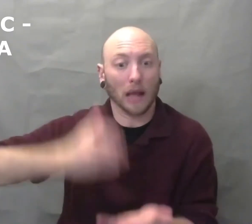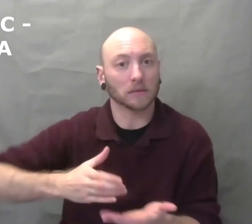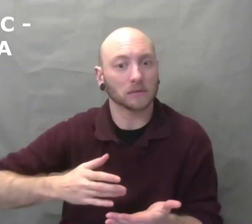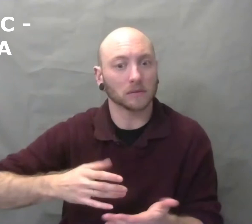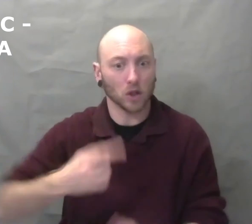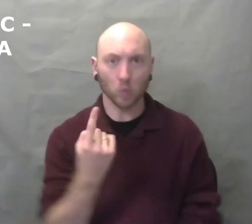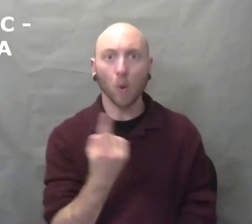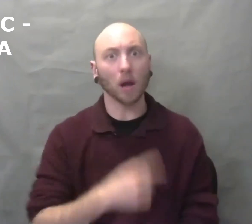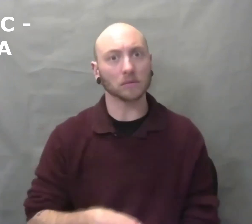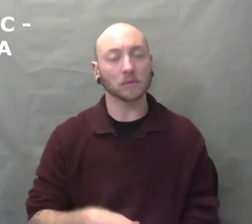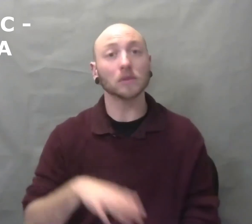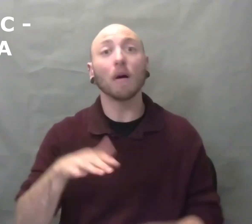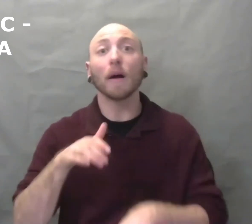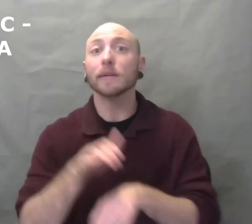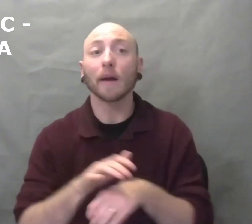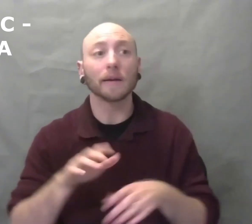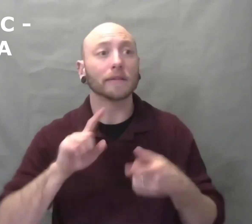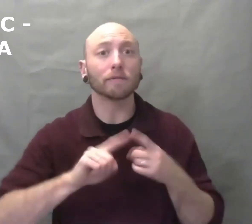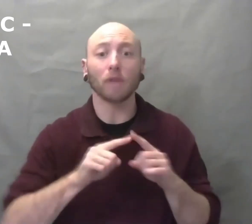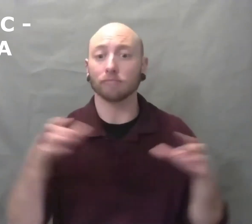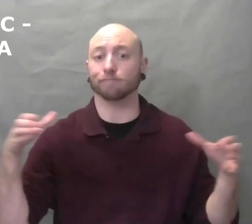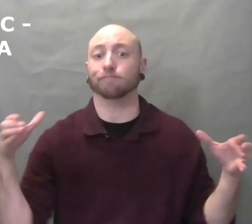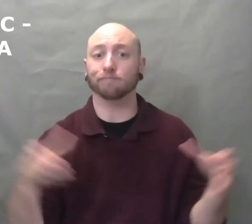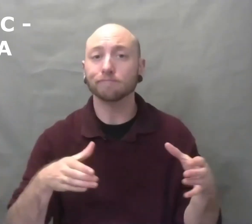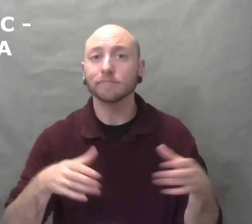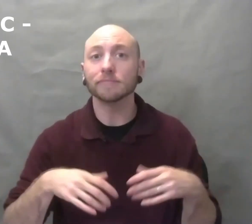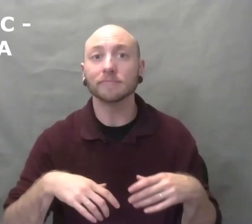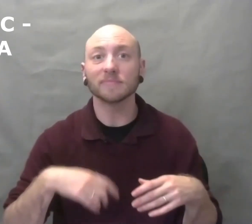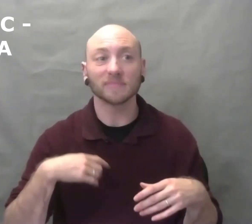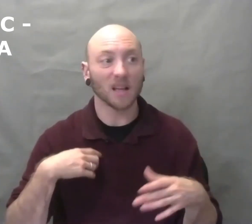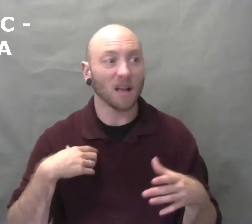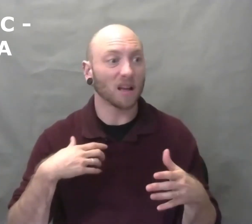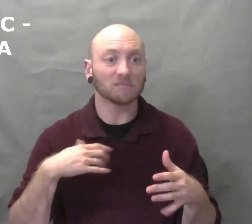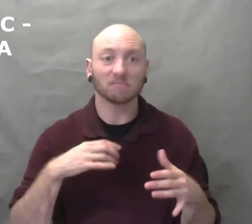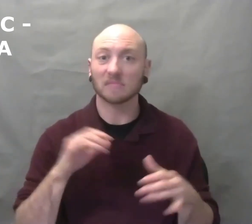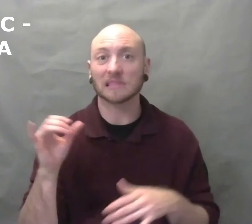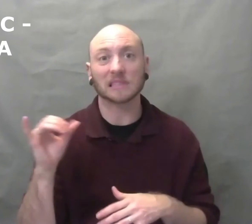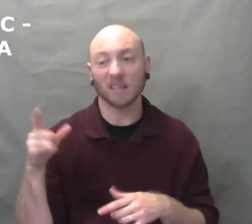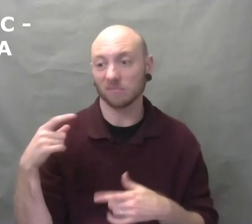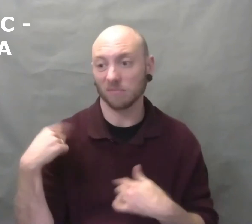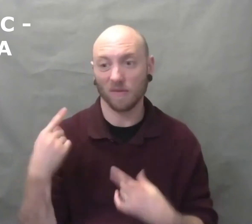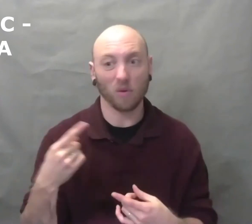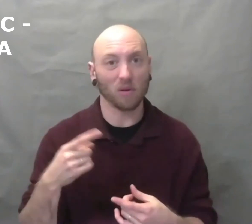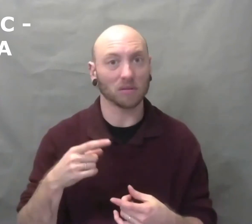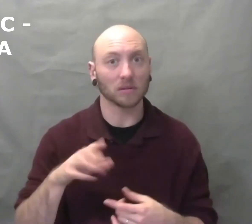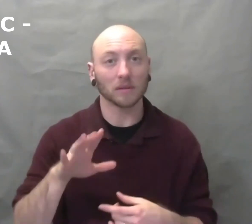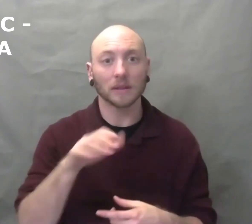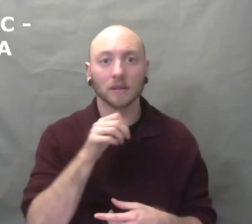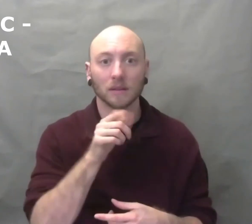friends and met up at their house and then proceeded to do what I was doing. And I don't know how I got it from one end of Miami back to my